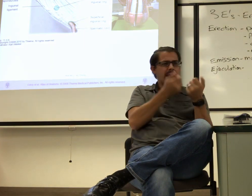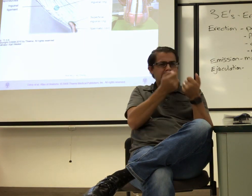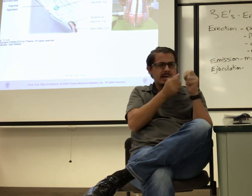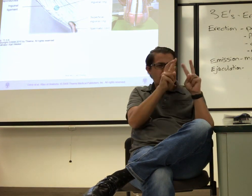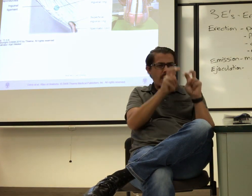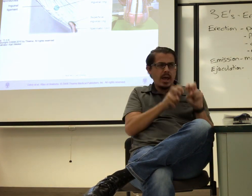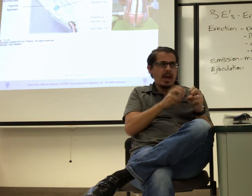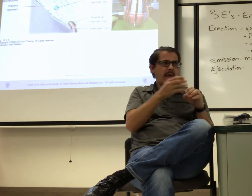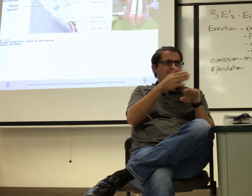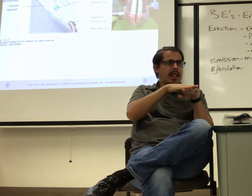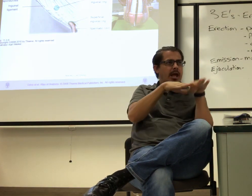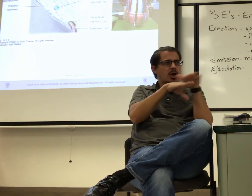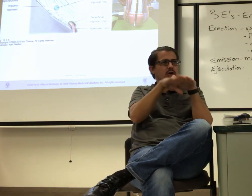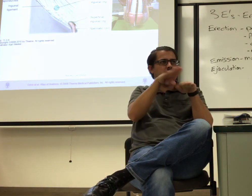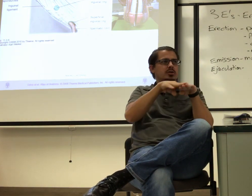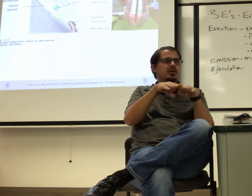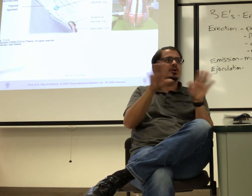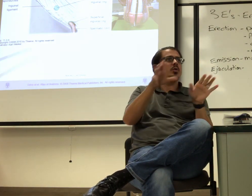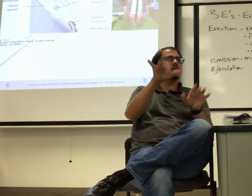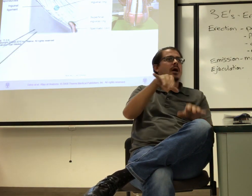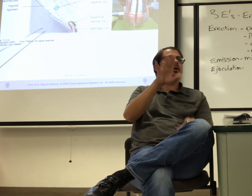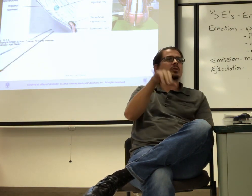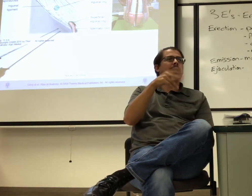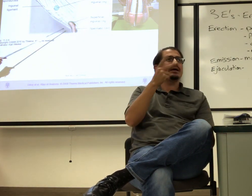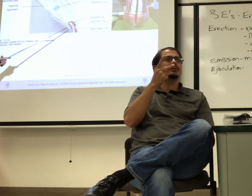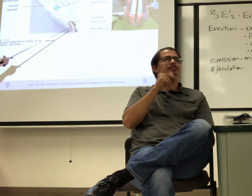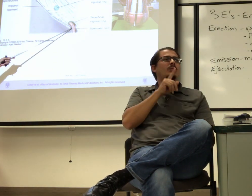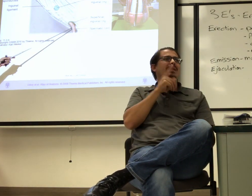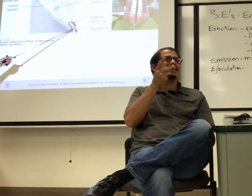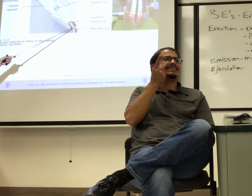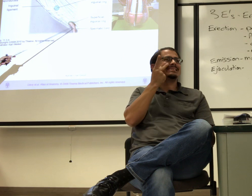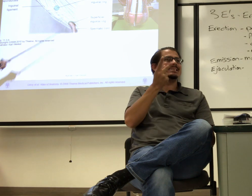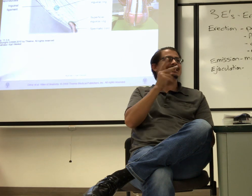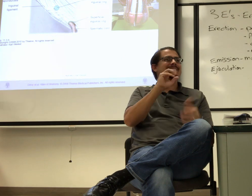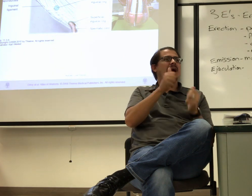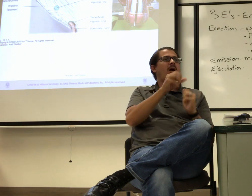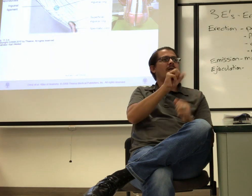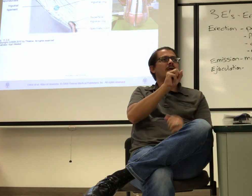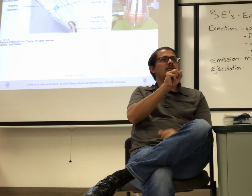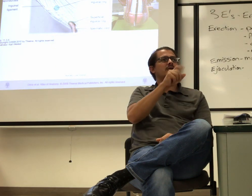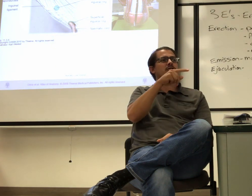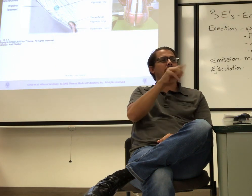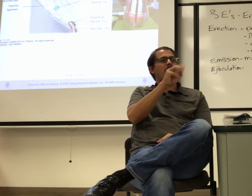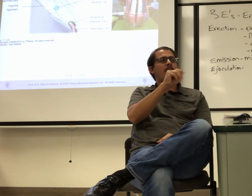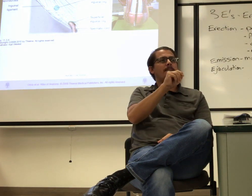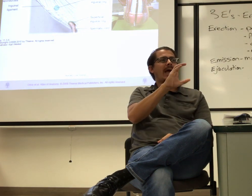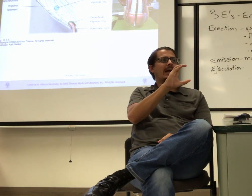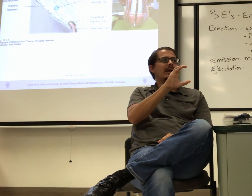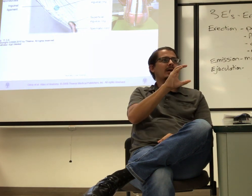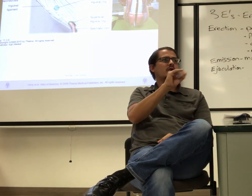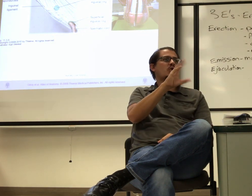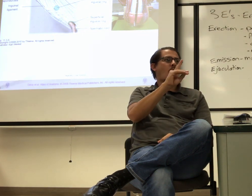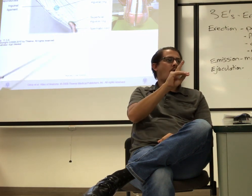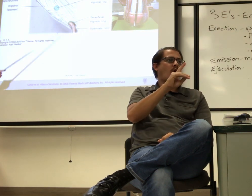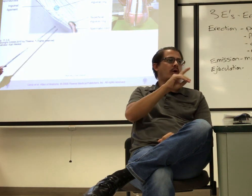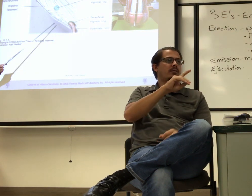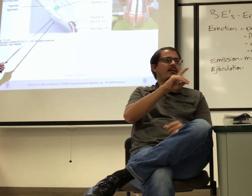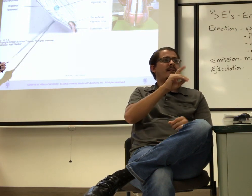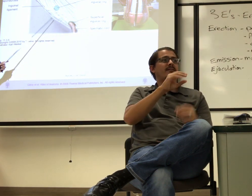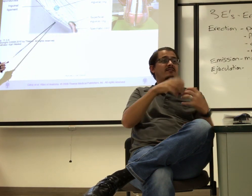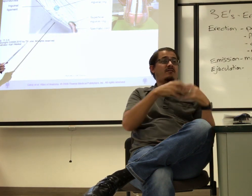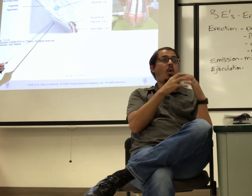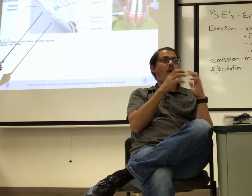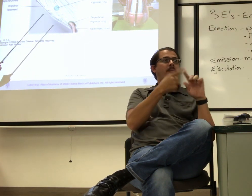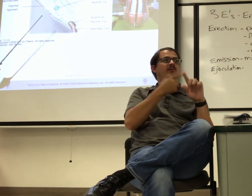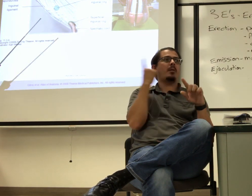layers. And in doing so, you can kind of see how the spermatocord, the coverings for it, are formed from